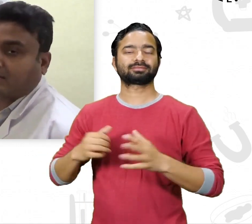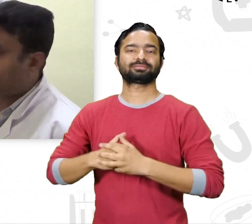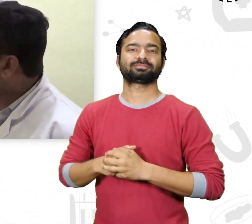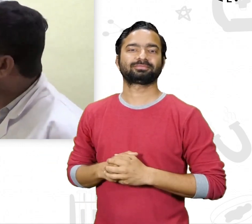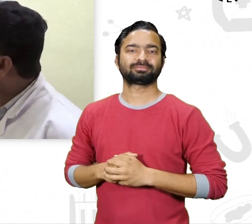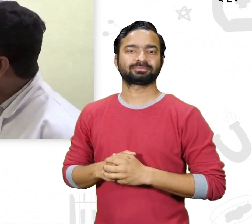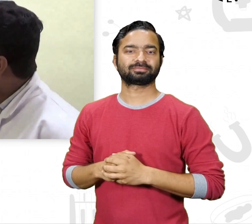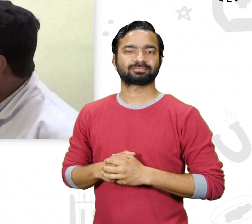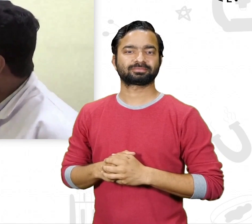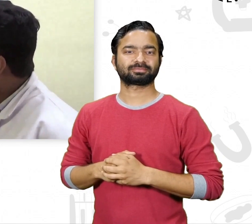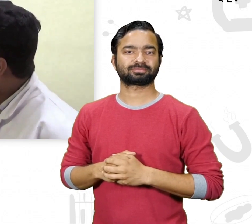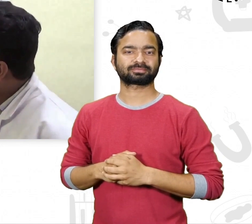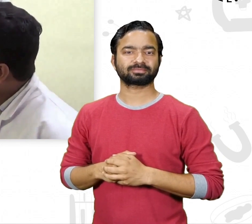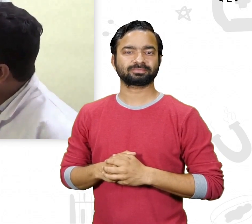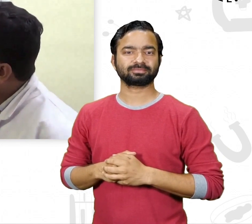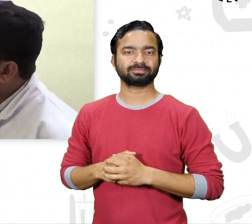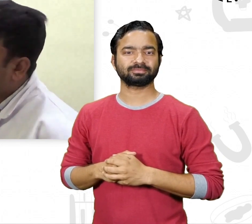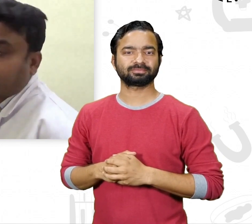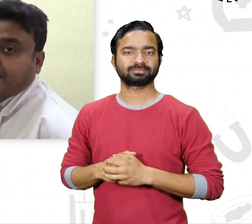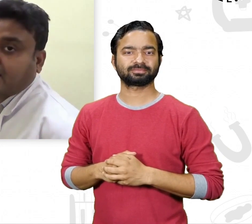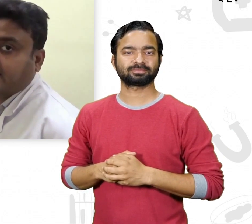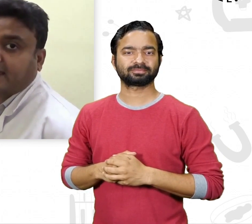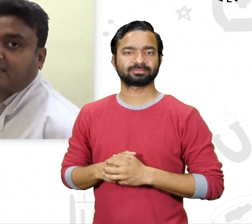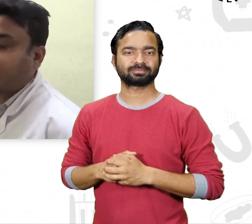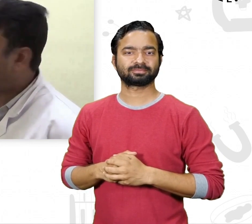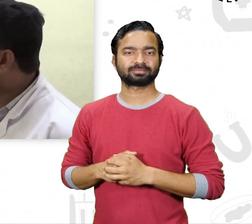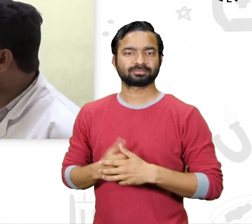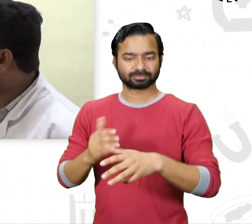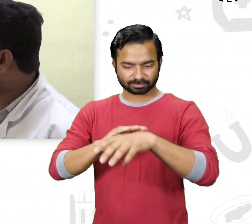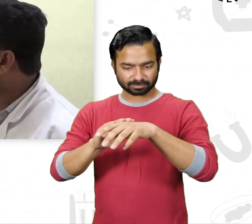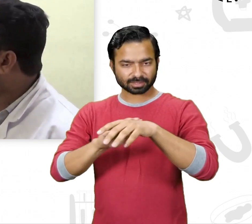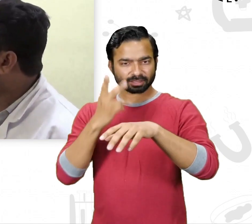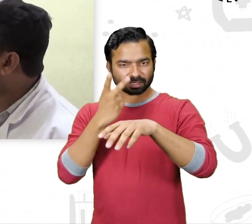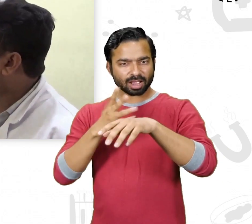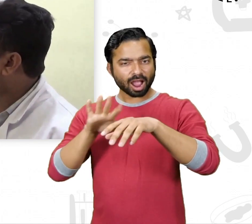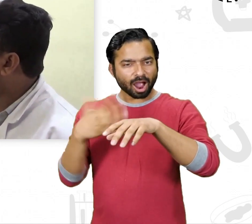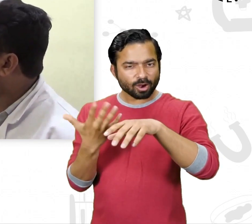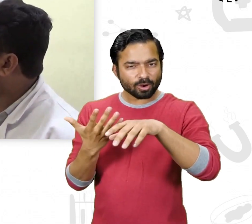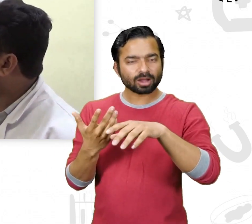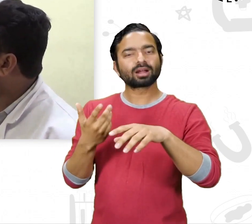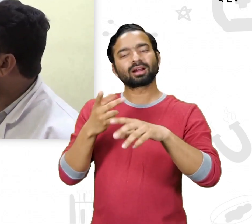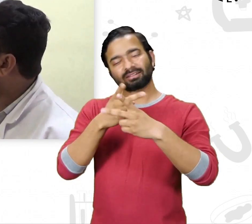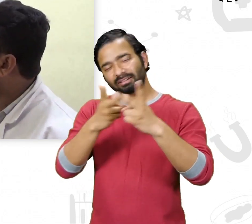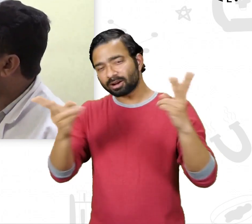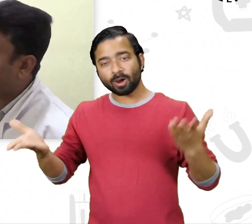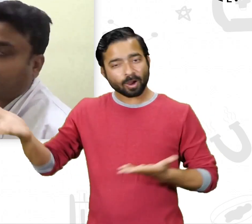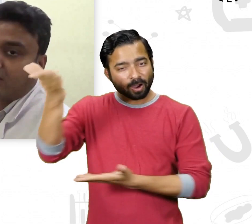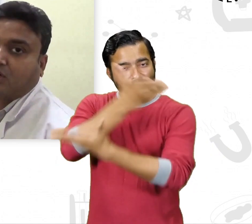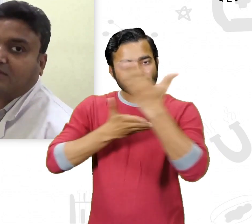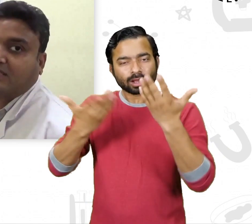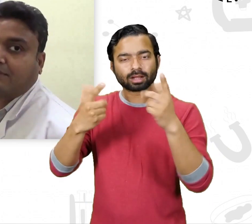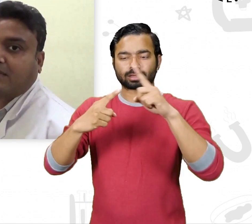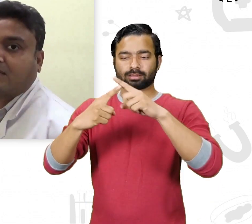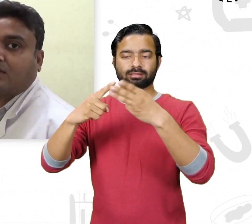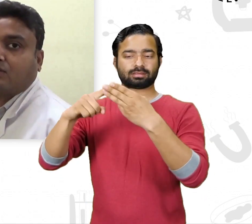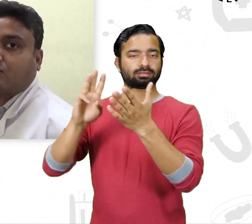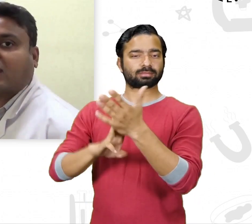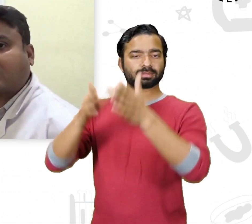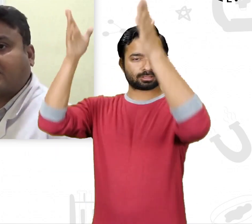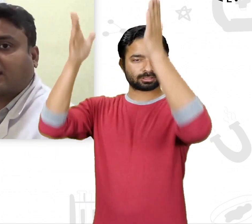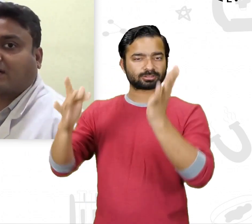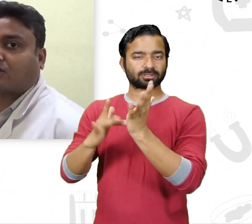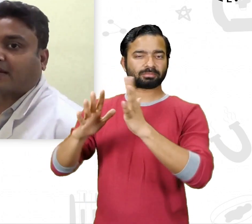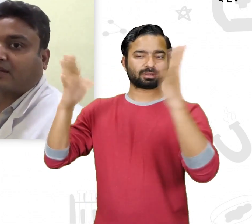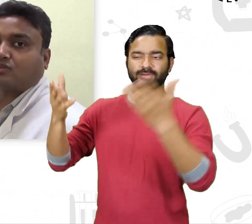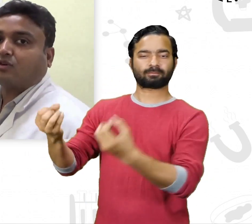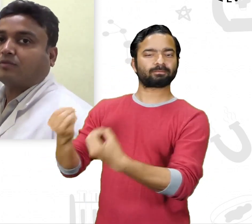can find out the shape size and the morphology of the sample through